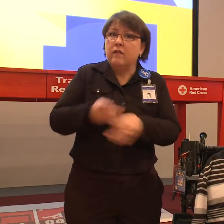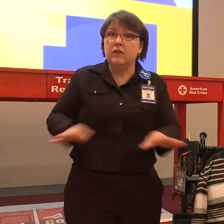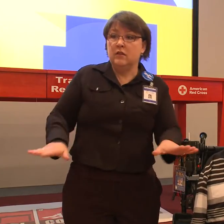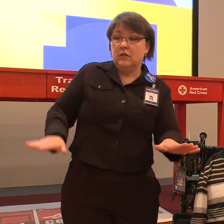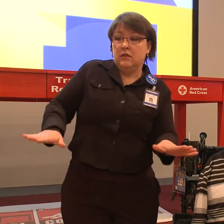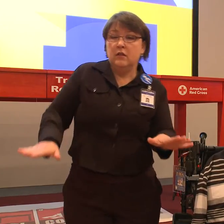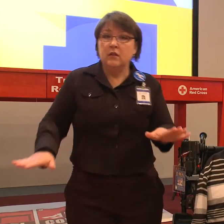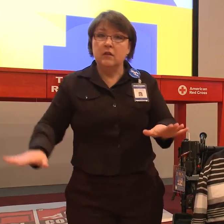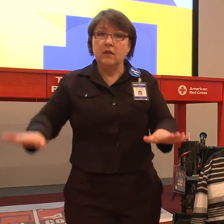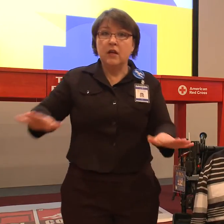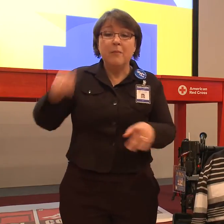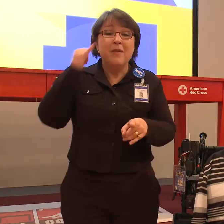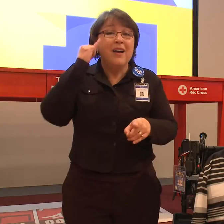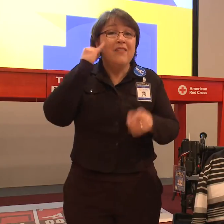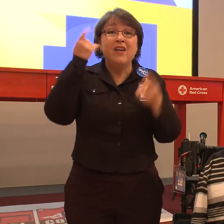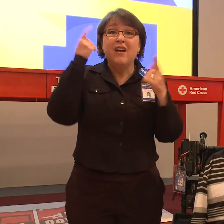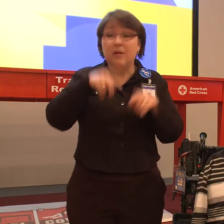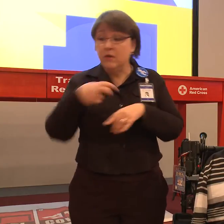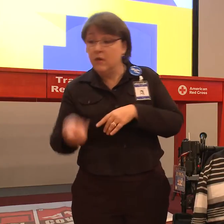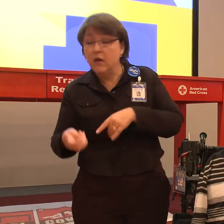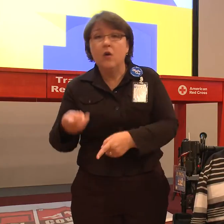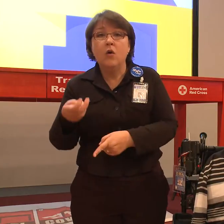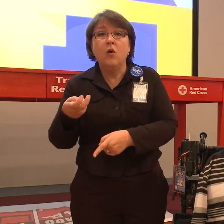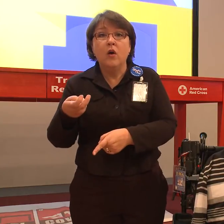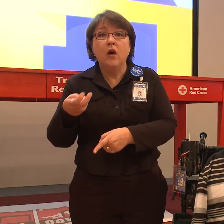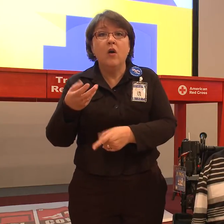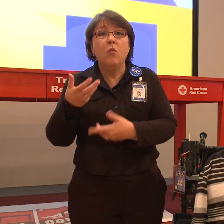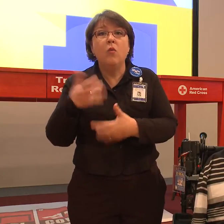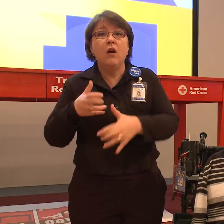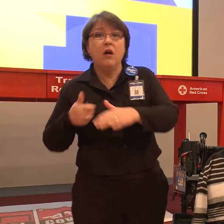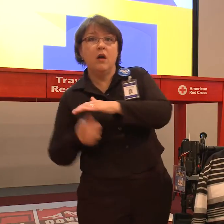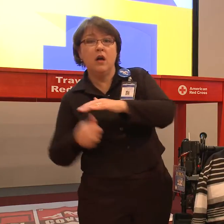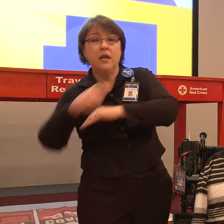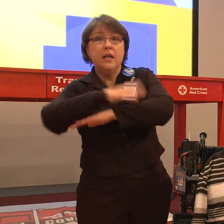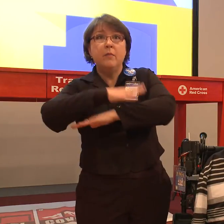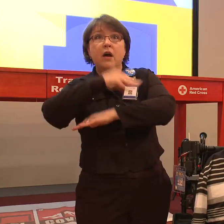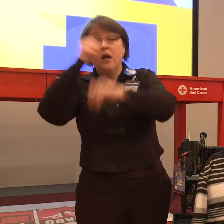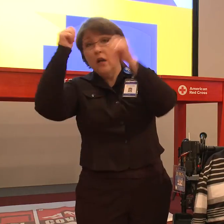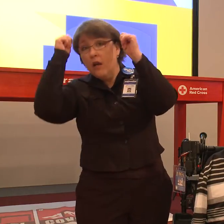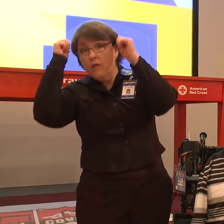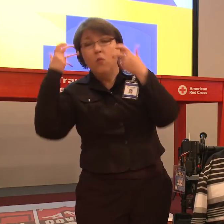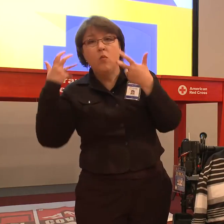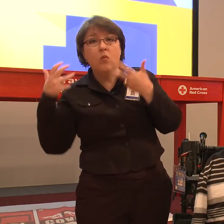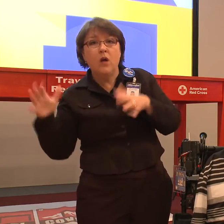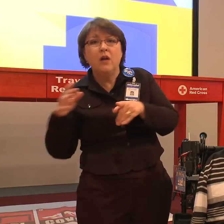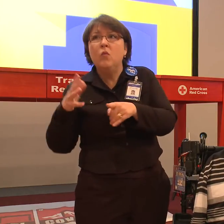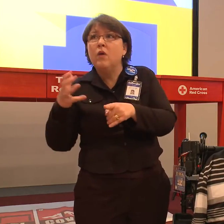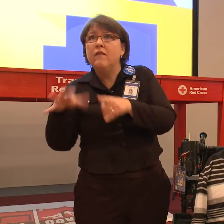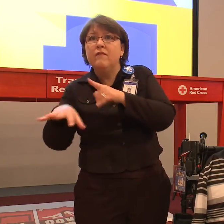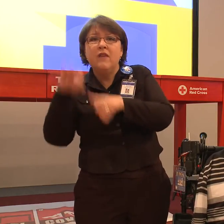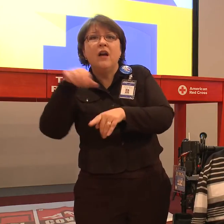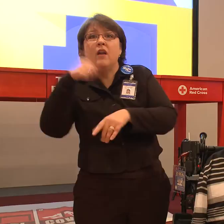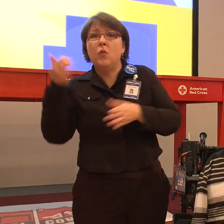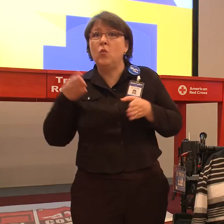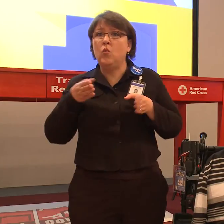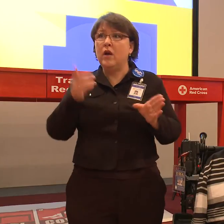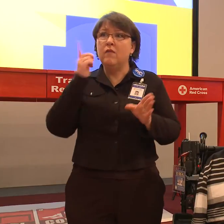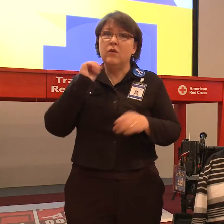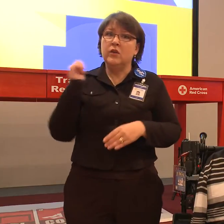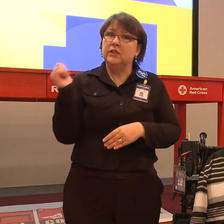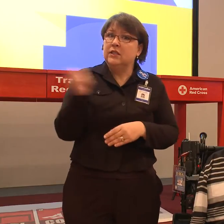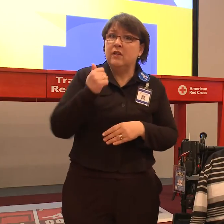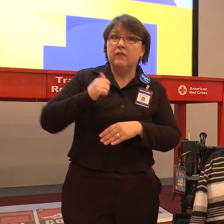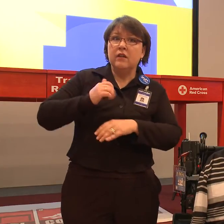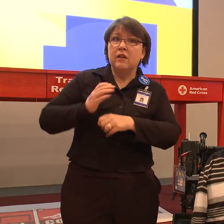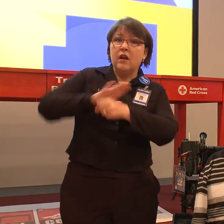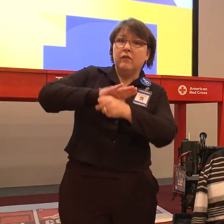difficulty getting back up, you don't want to get down underneath the table and cover up. You want to find another way for yourself to cover up, to make sure